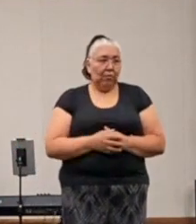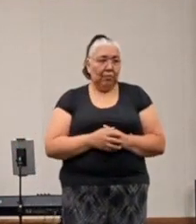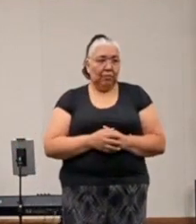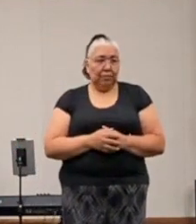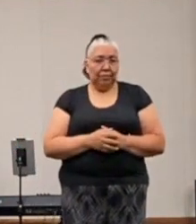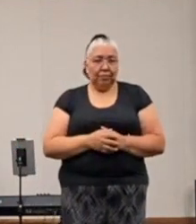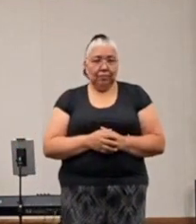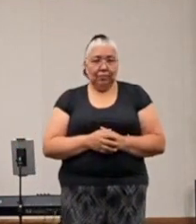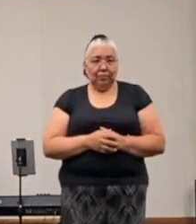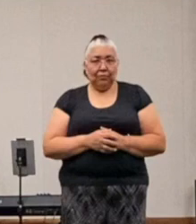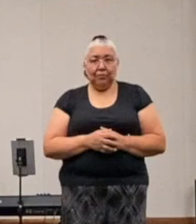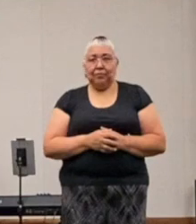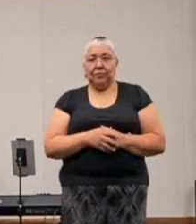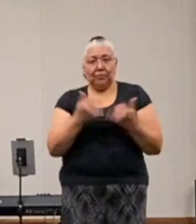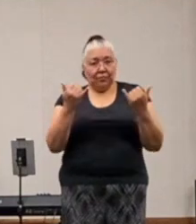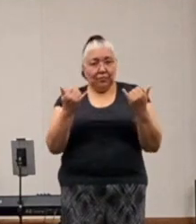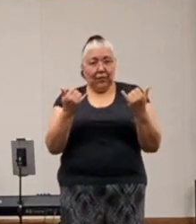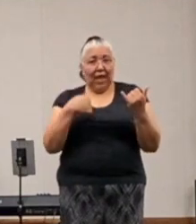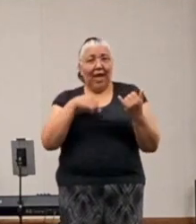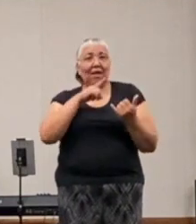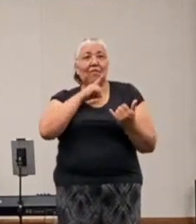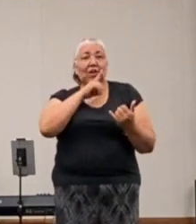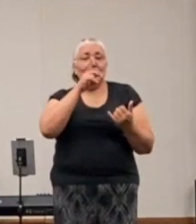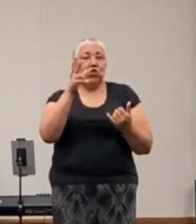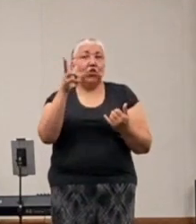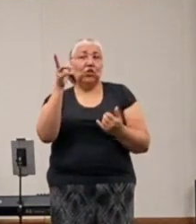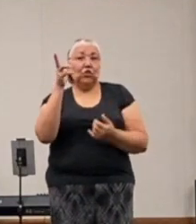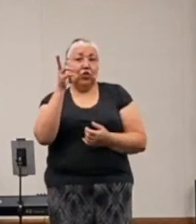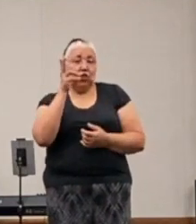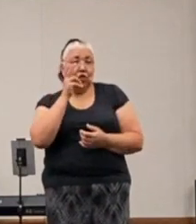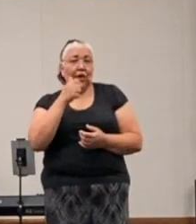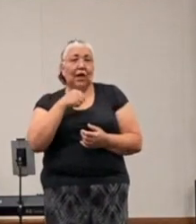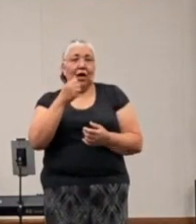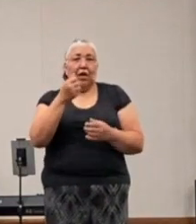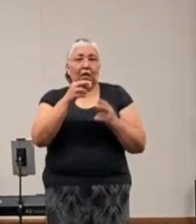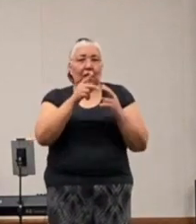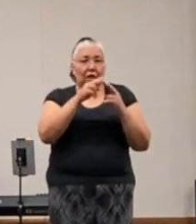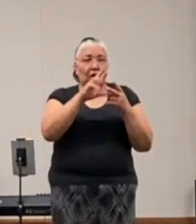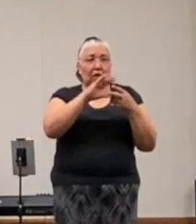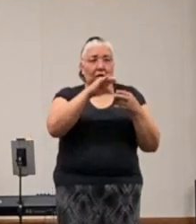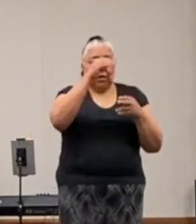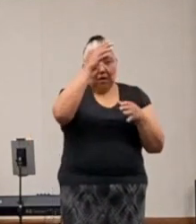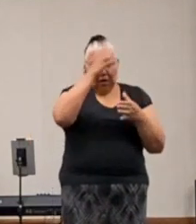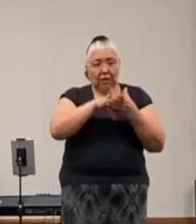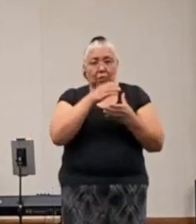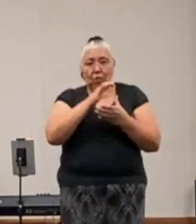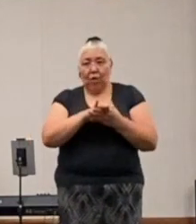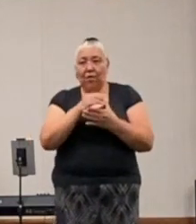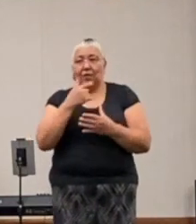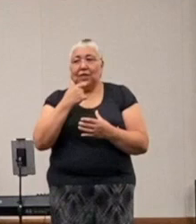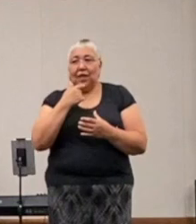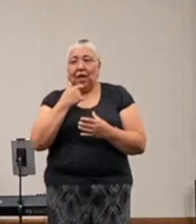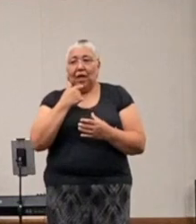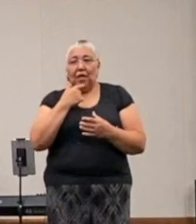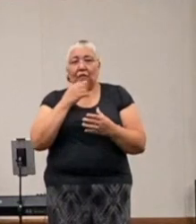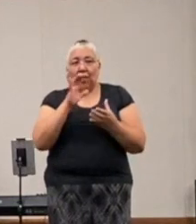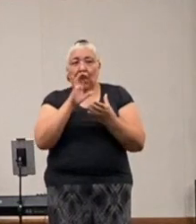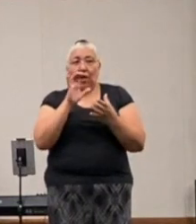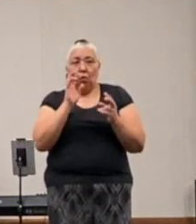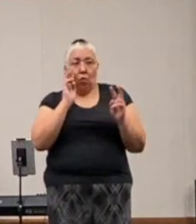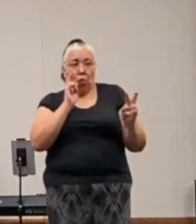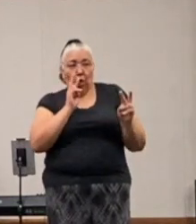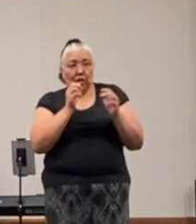Okay? I've actually heard a couple say, a husband and a wife, say that they watch it